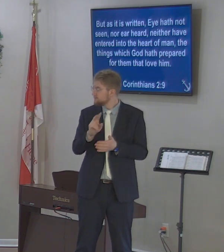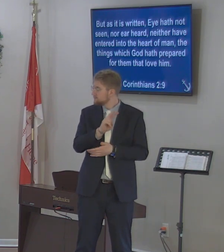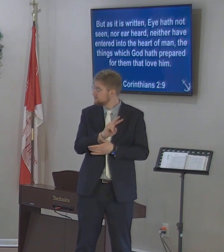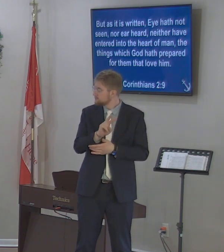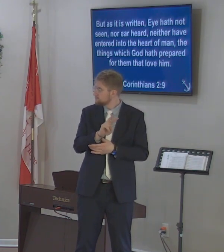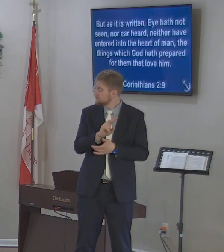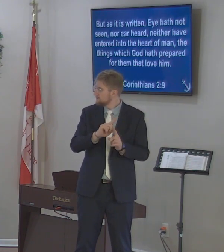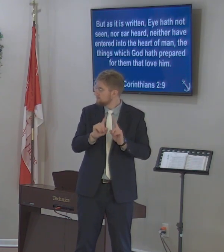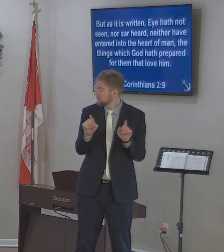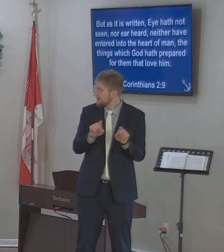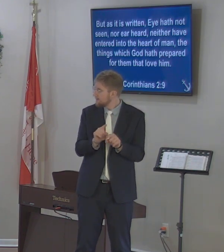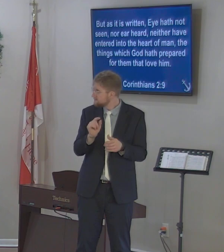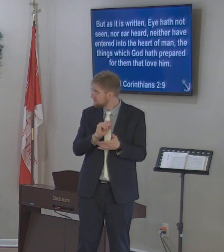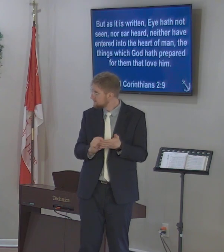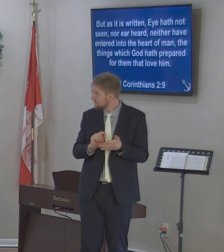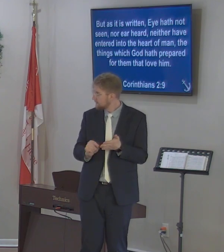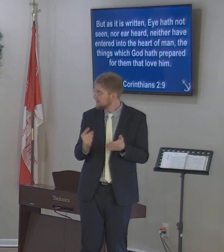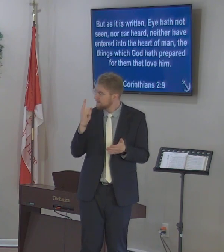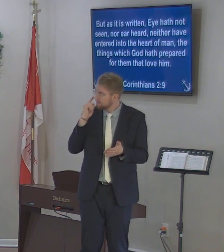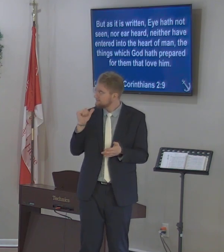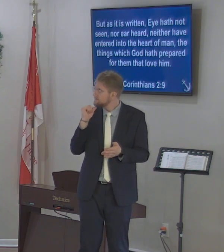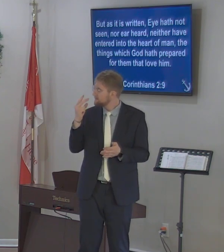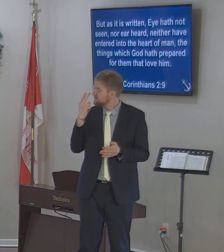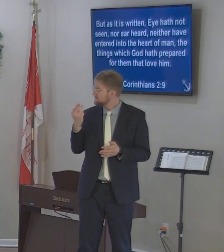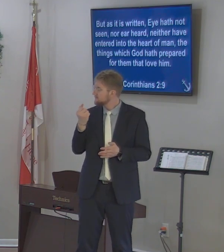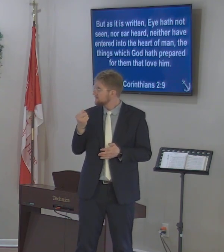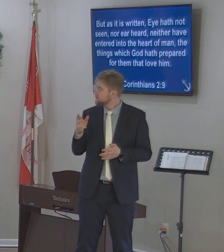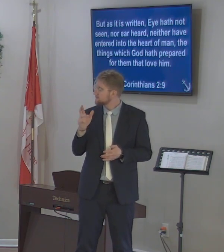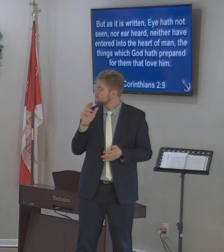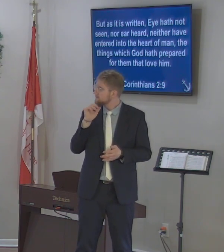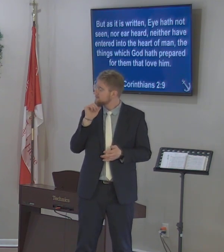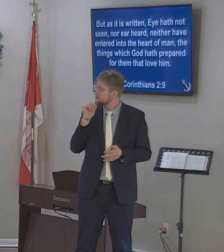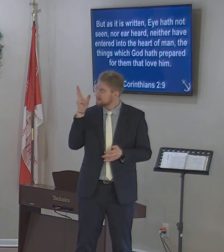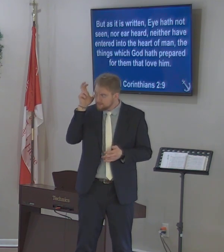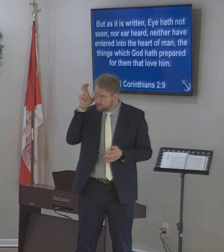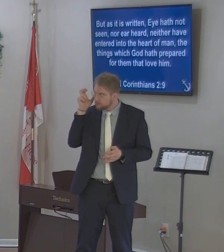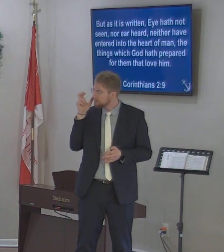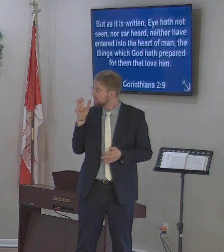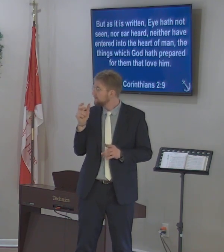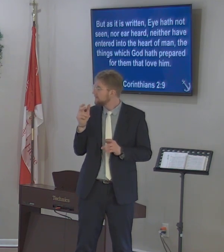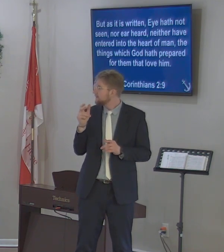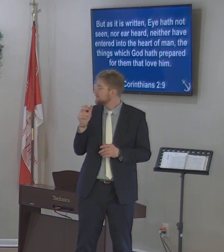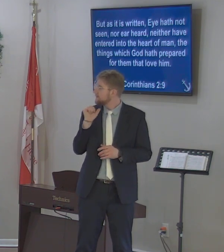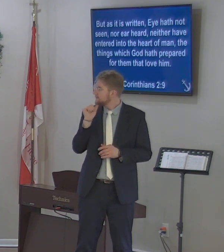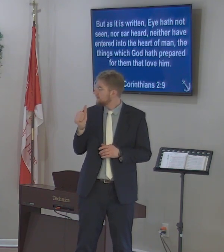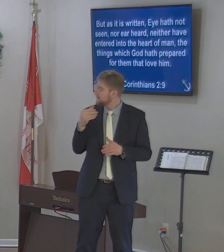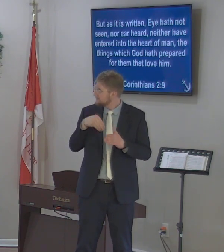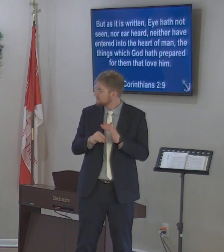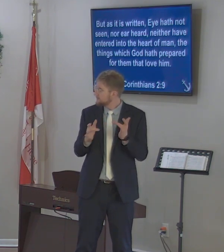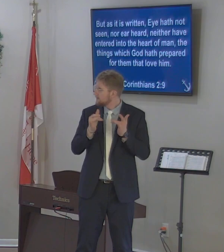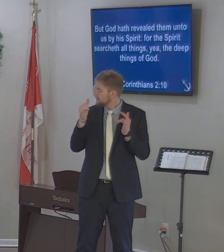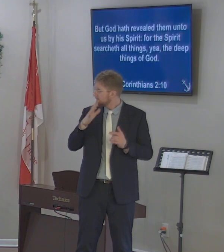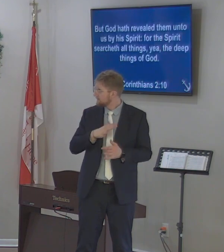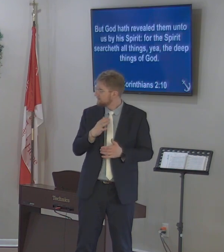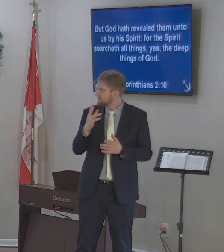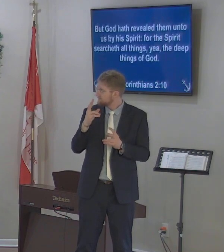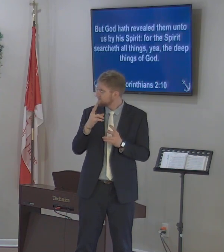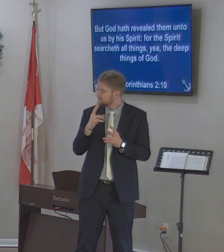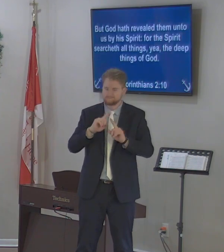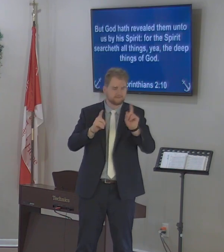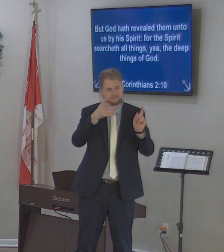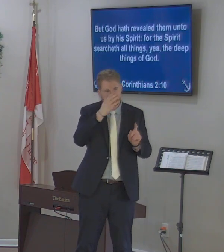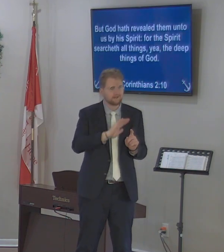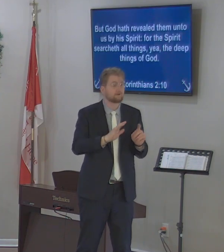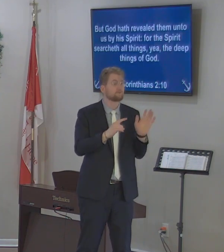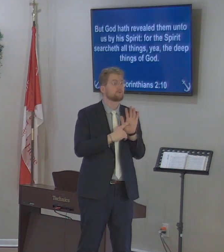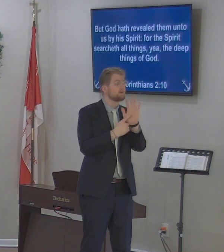hath not seen, nor ear heard, neither have entered into the heart of man the things which God hath prepared for them that love him. But God hath revealed